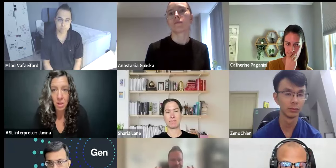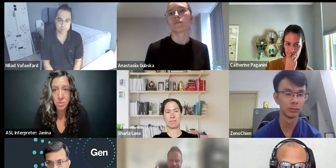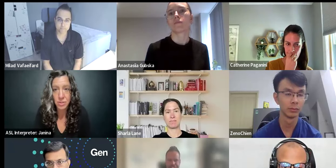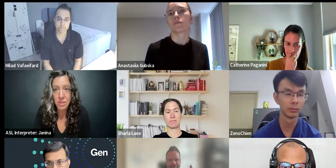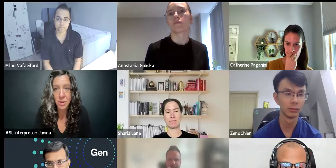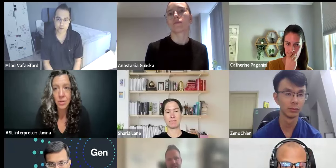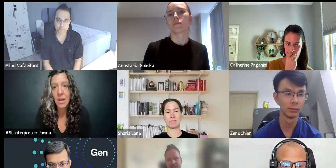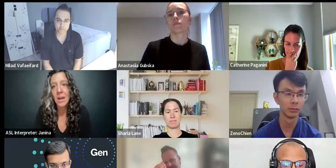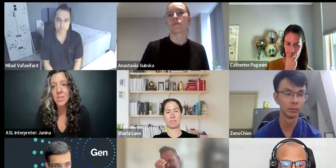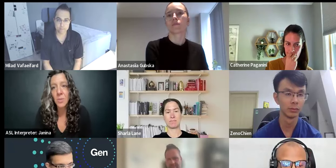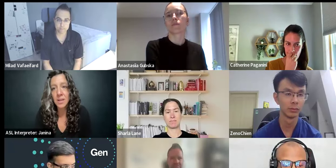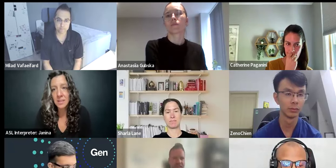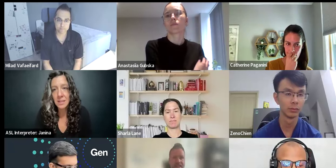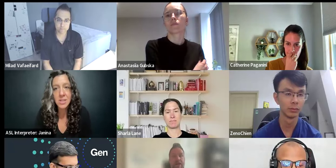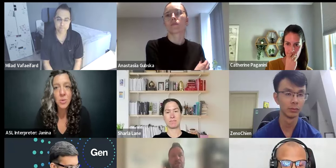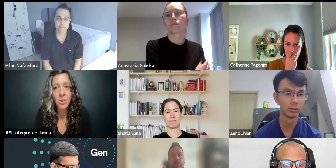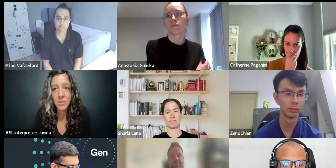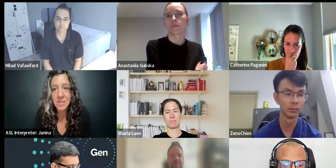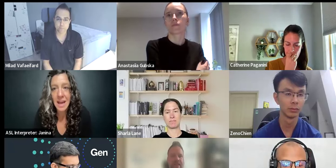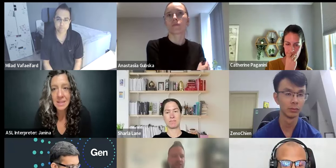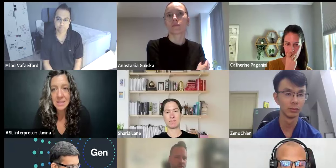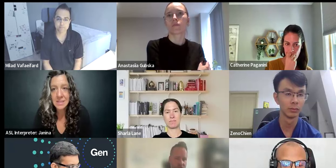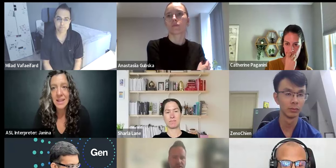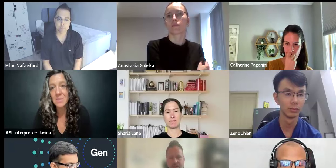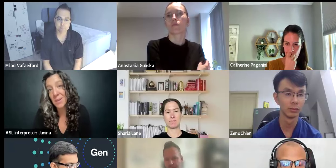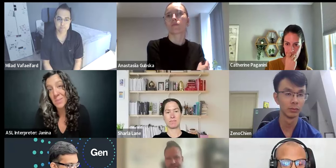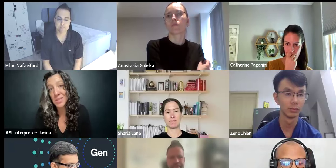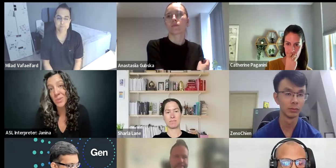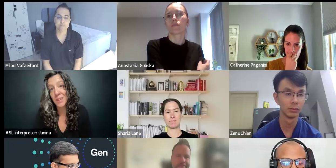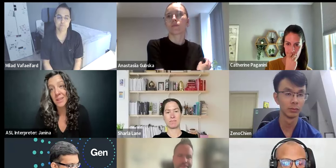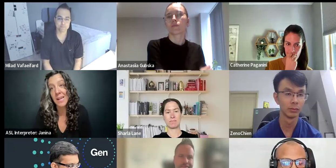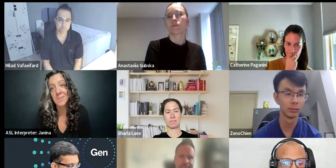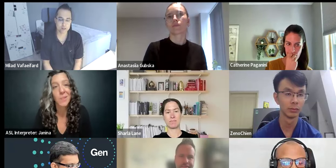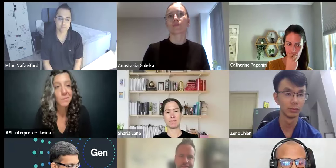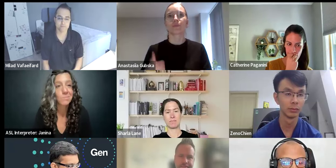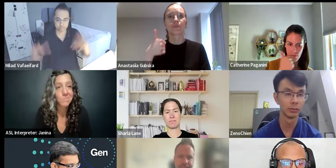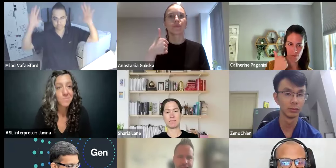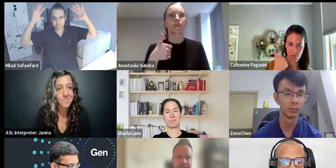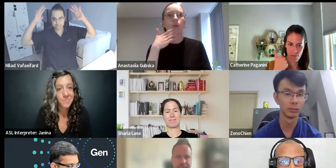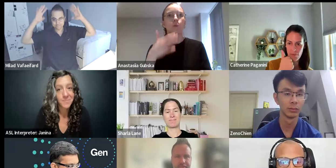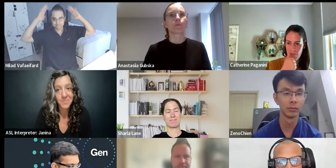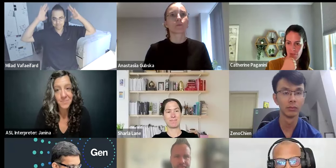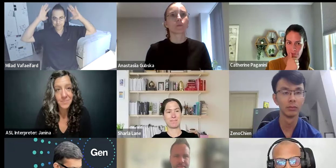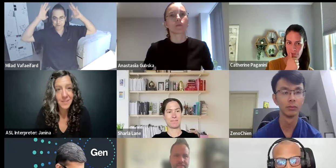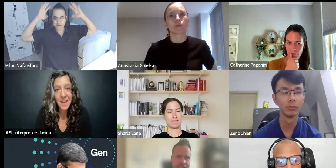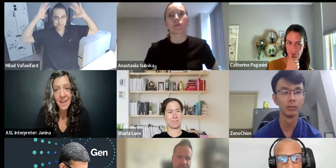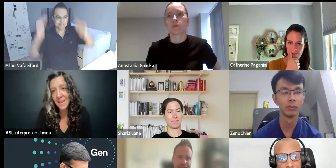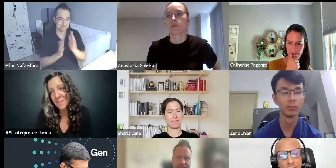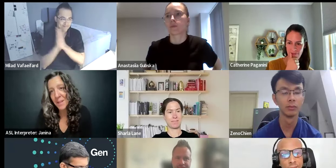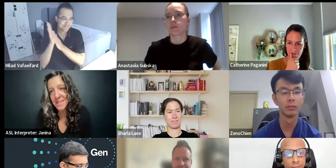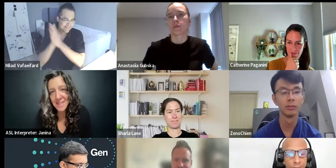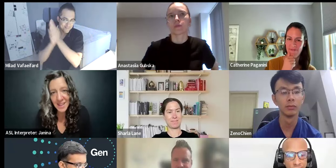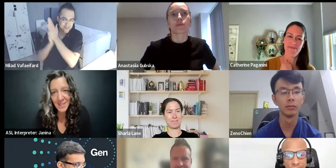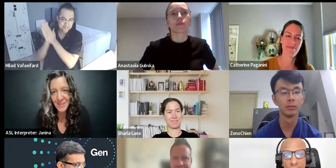about the glossary. So just wanted to let you all know the status. That's about as much as we've done in the last month.